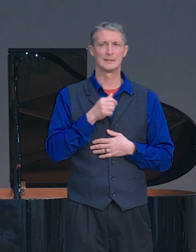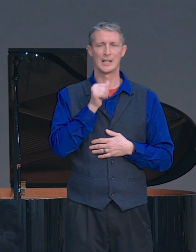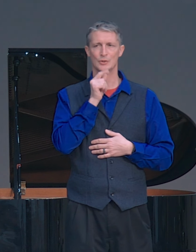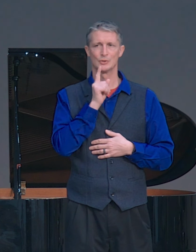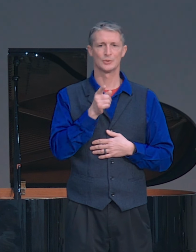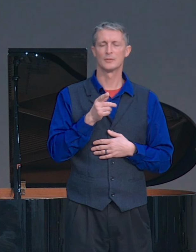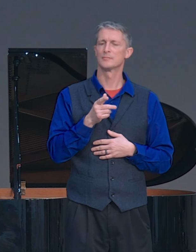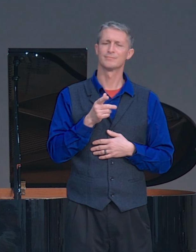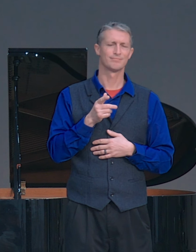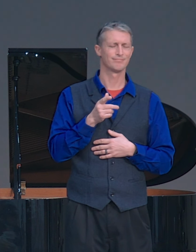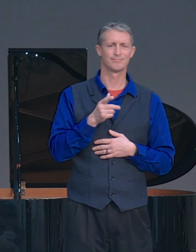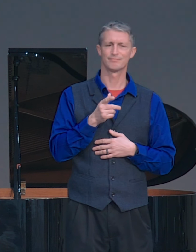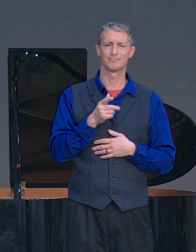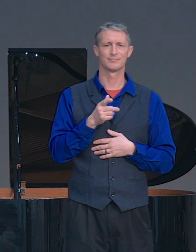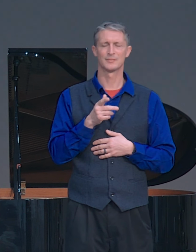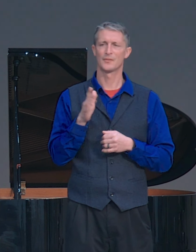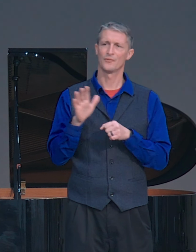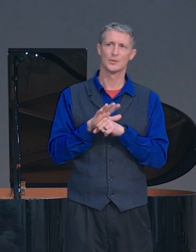Pray with me.